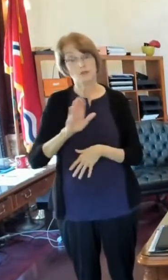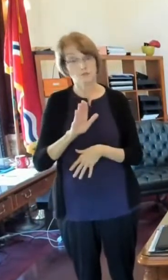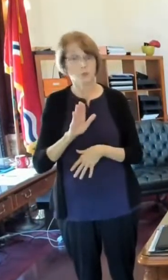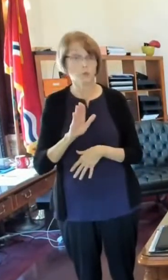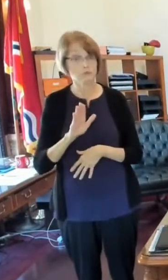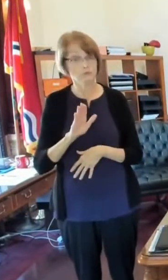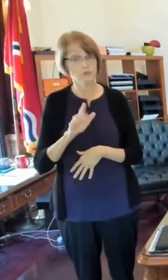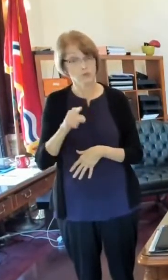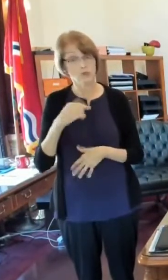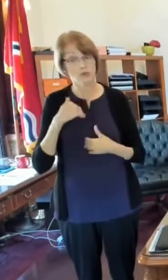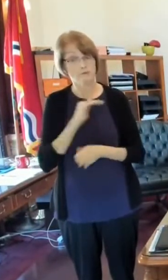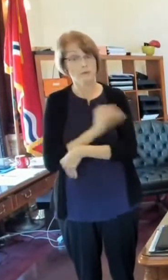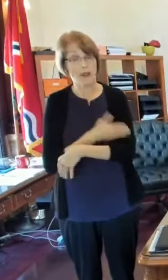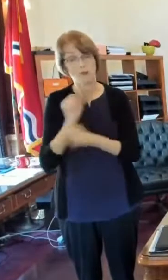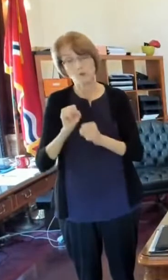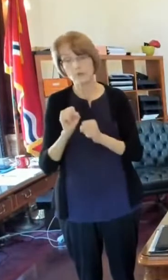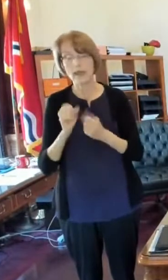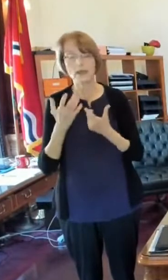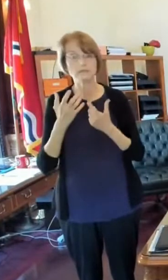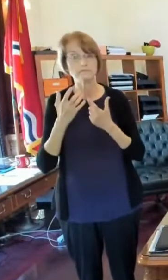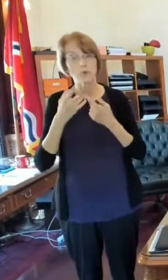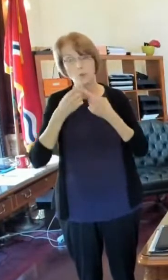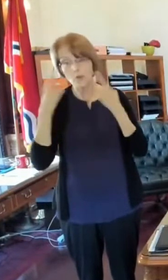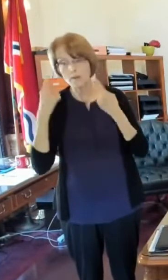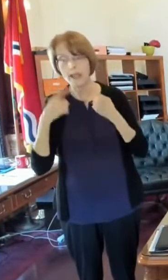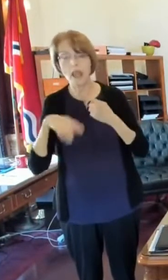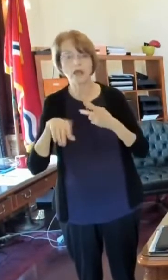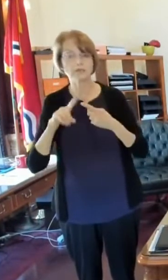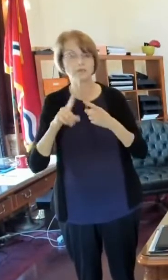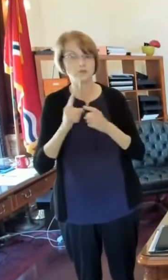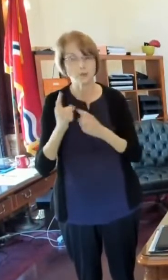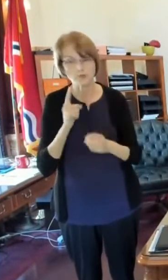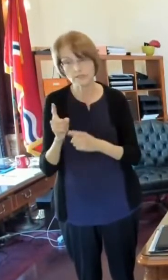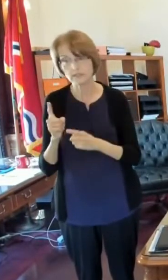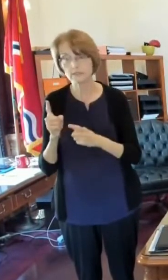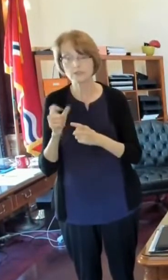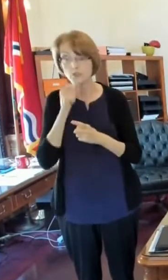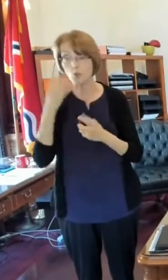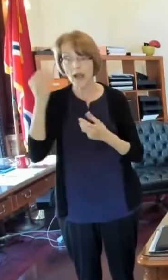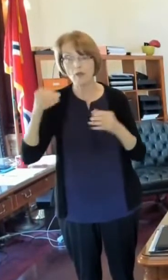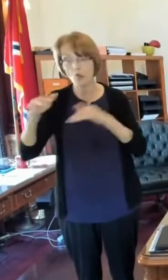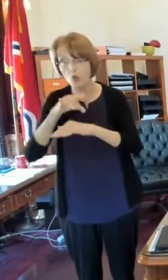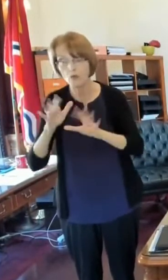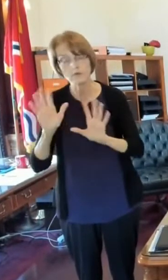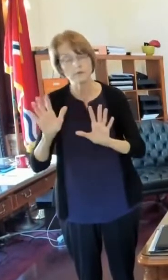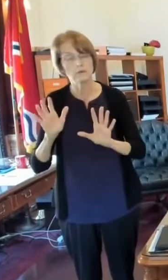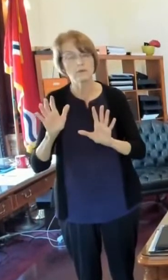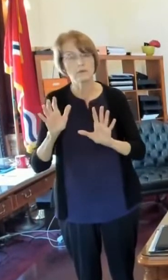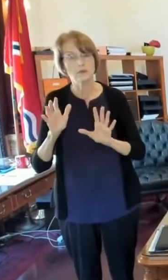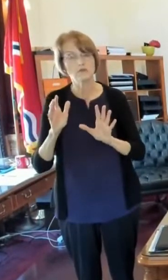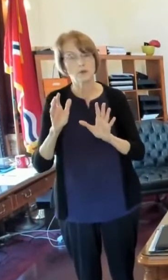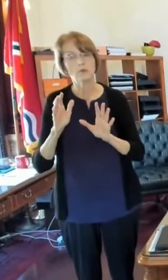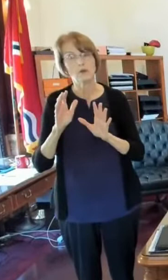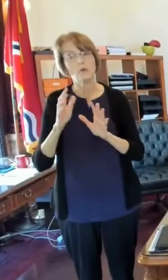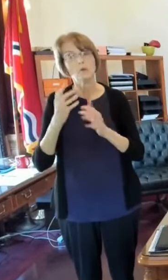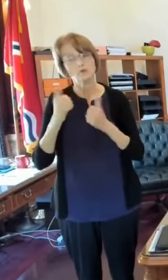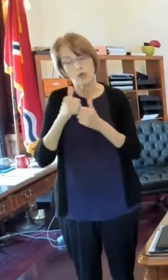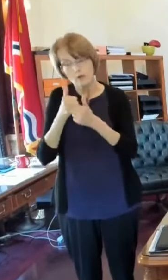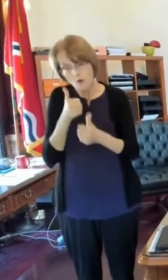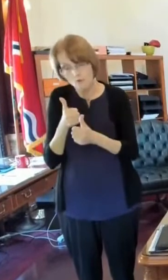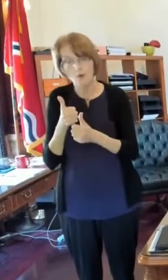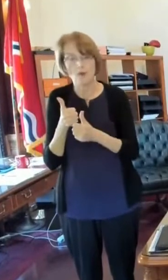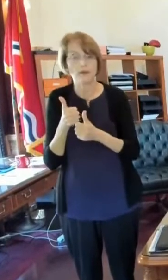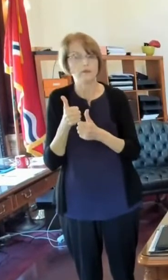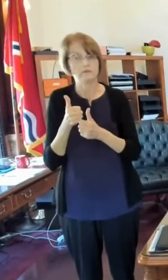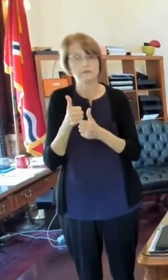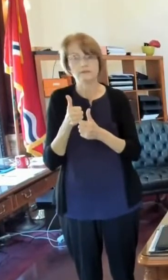stay socially distanced, keep your circle small, wear a mask. So we're really going to try hard not to do that, and we're trying hard not to